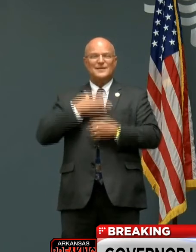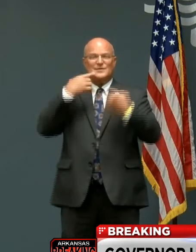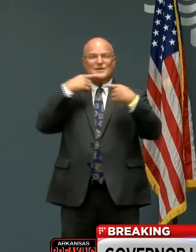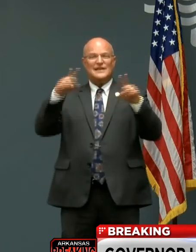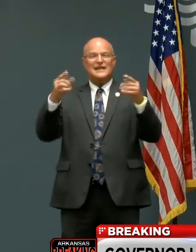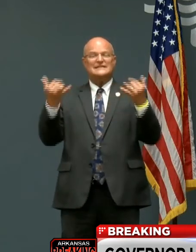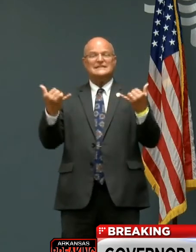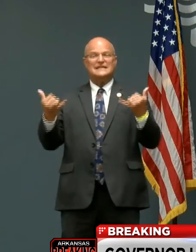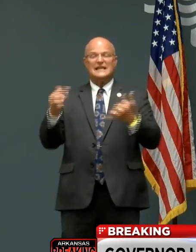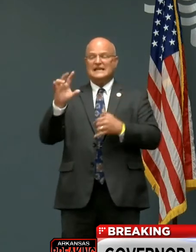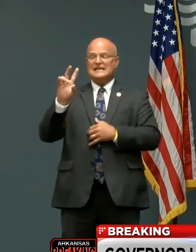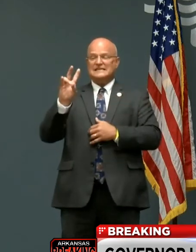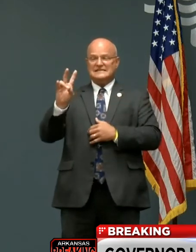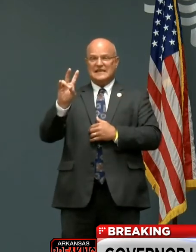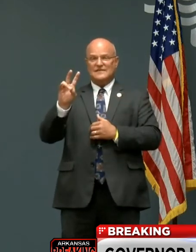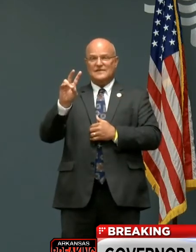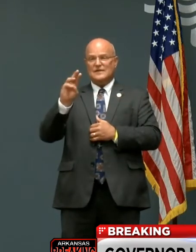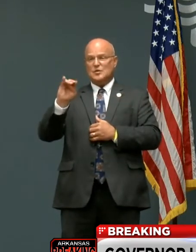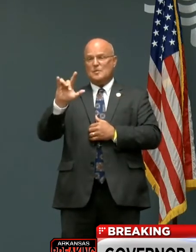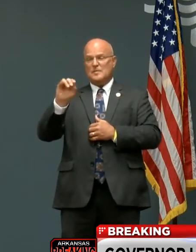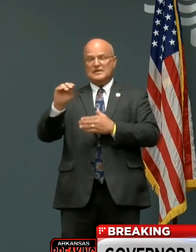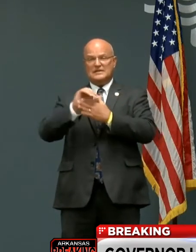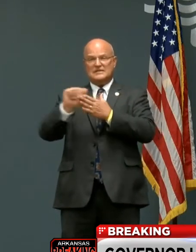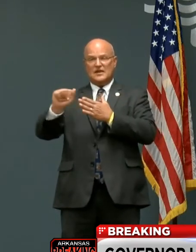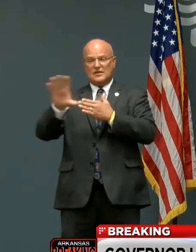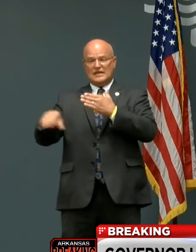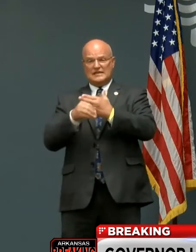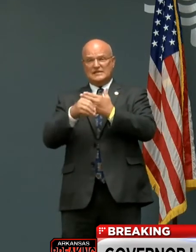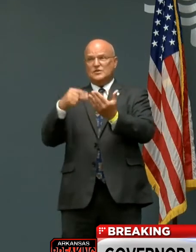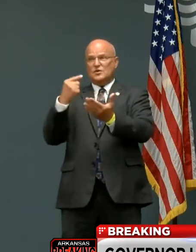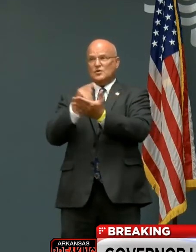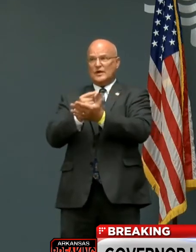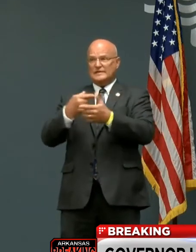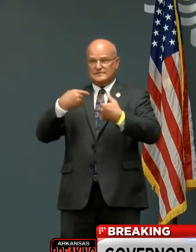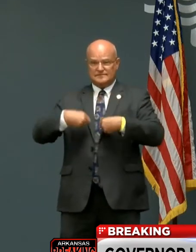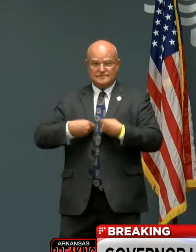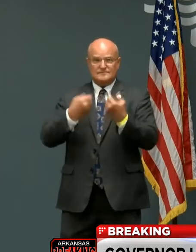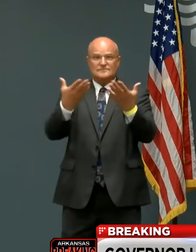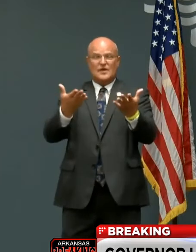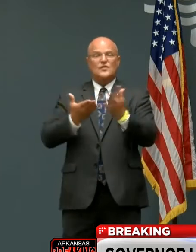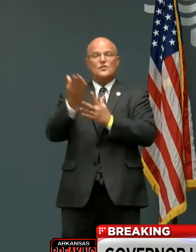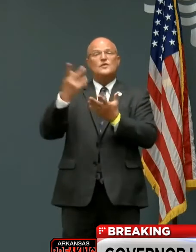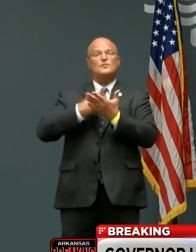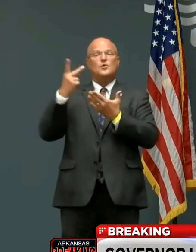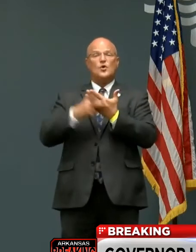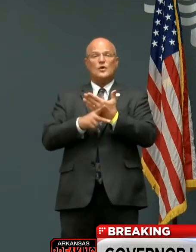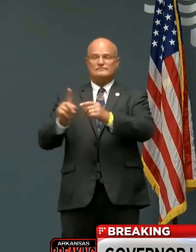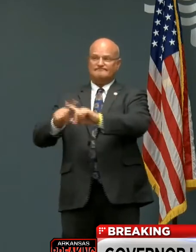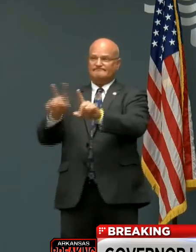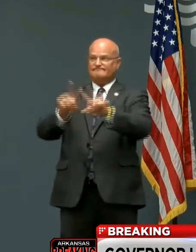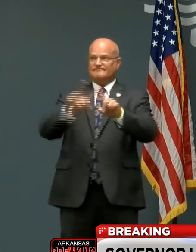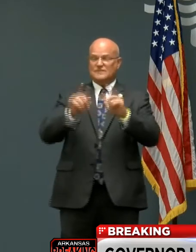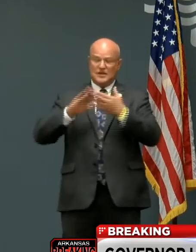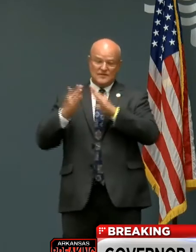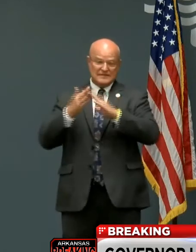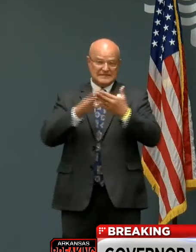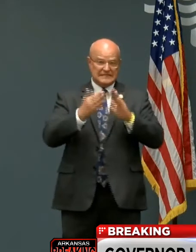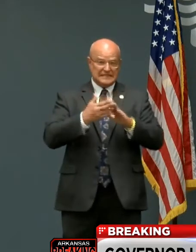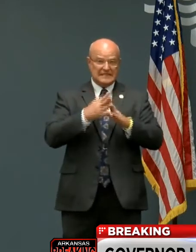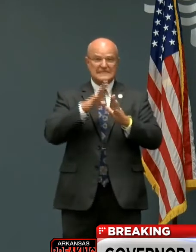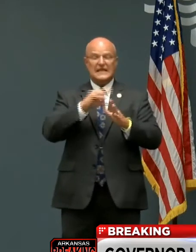that $7 million in additional grants have been made through that program to different cities